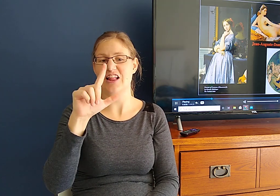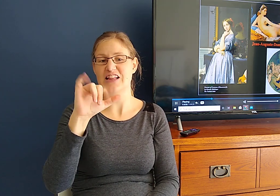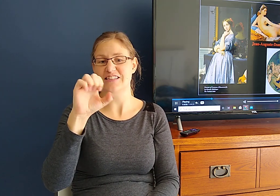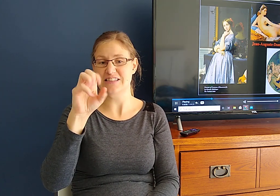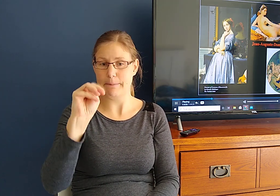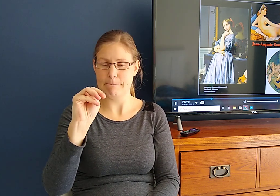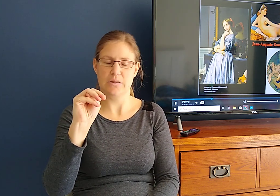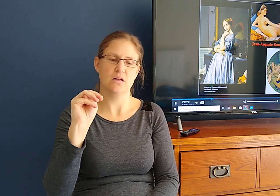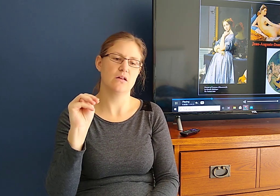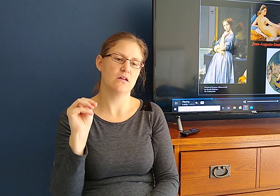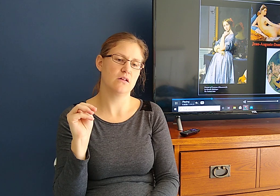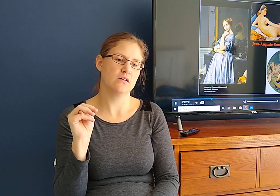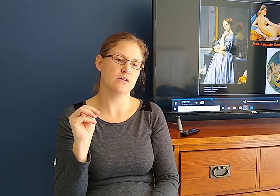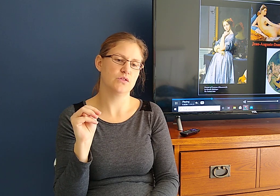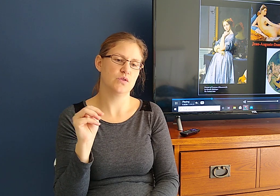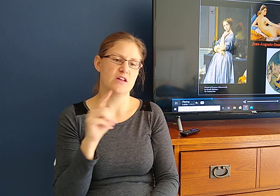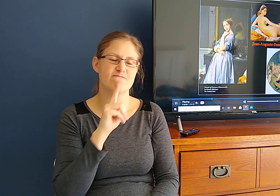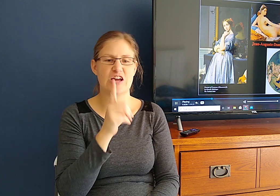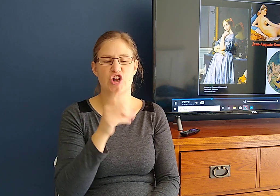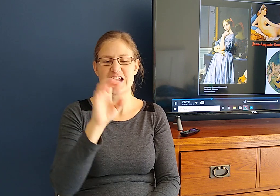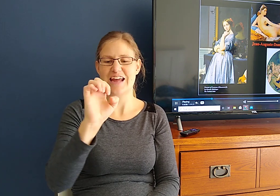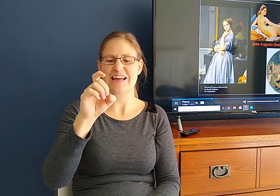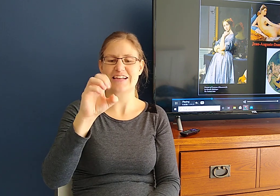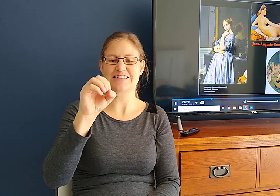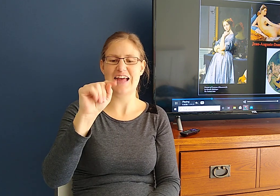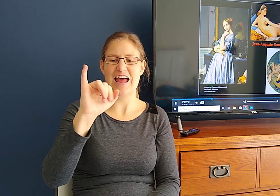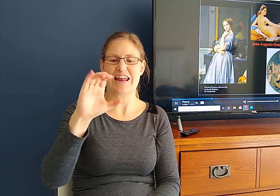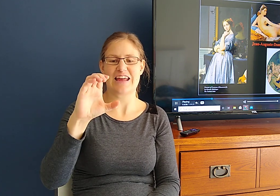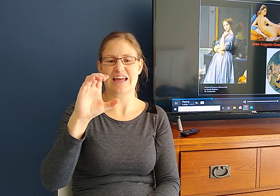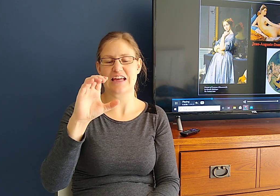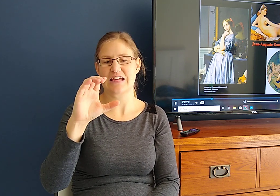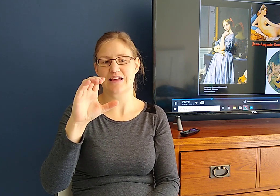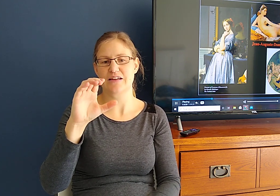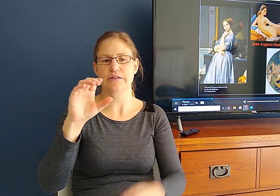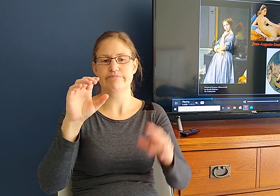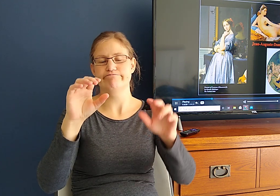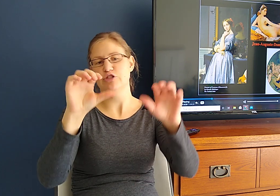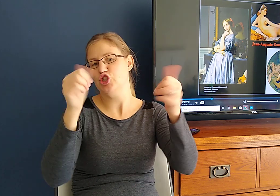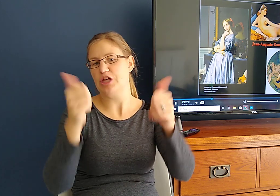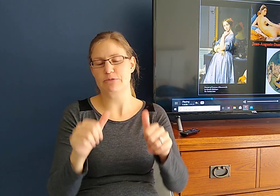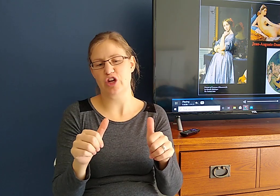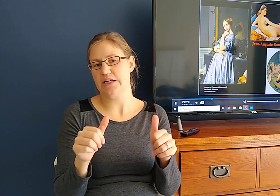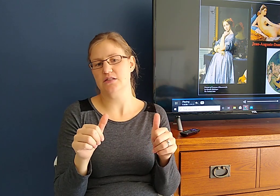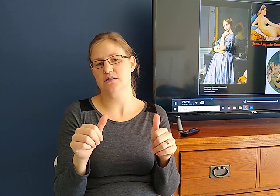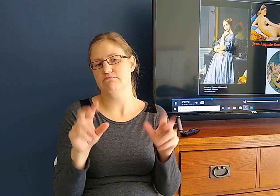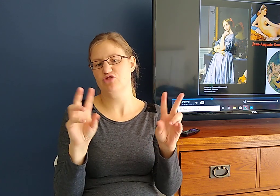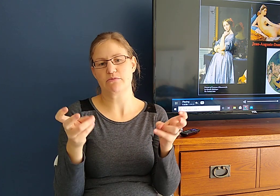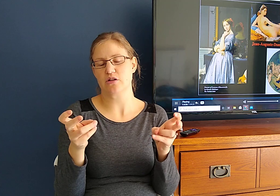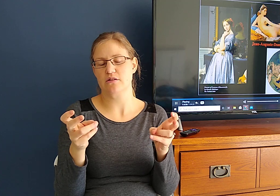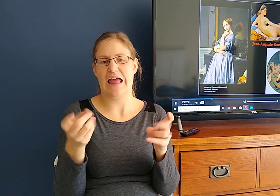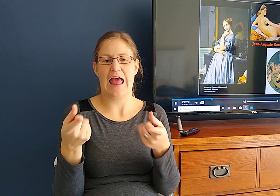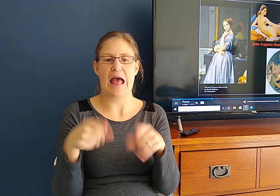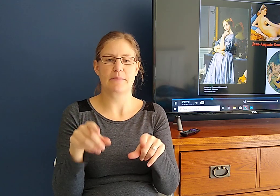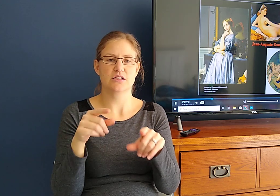So this really exotic subject matter occurs in his work, and we do